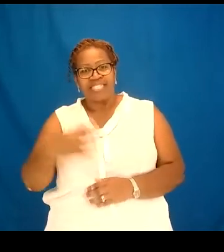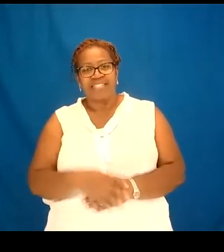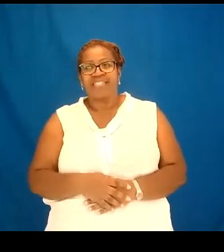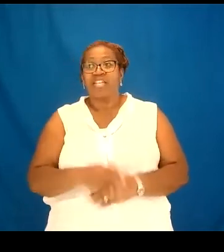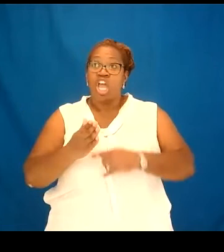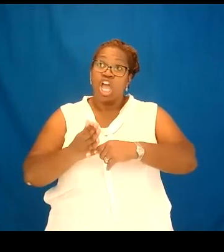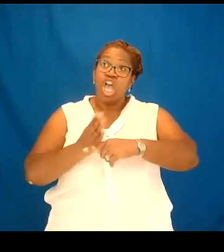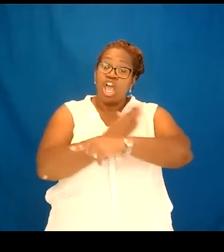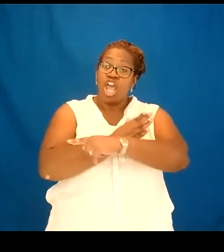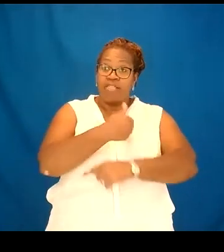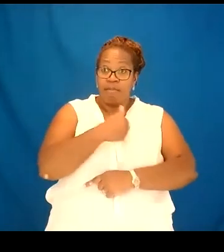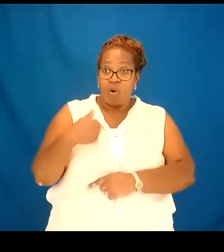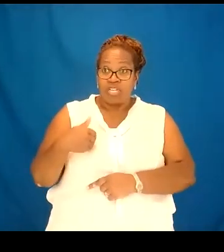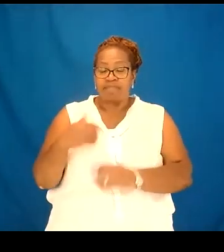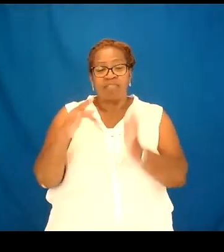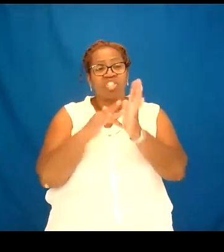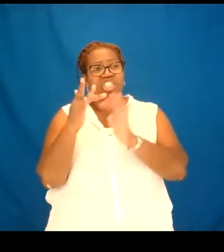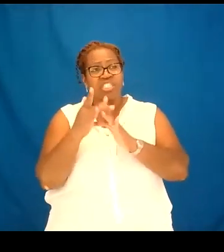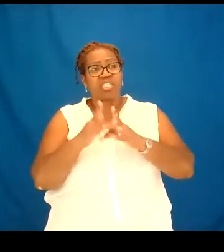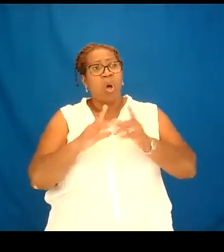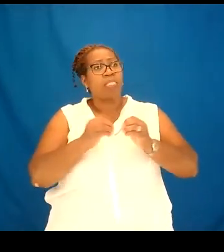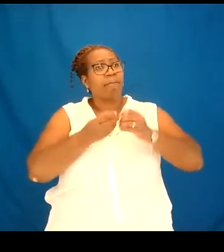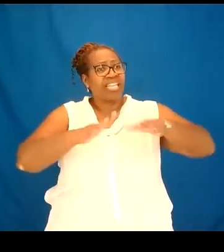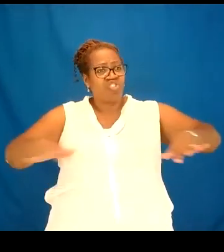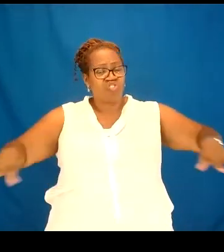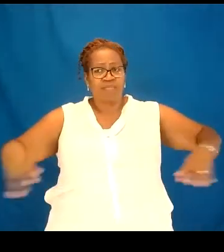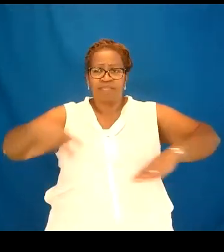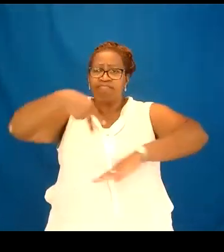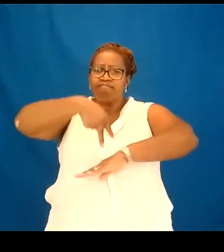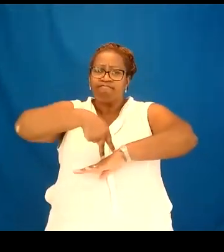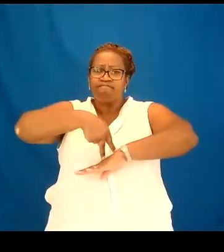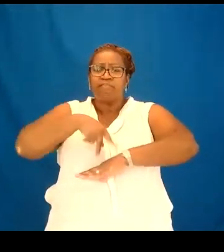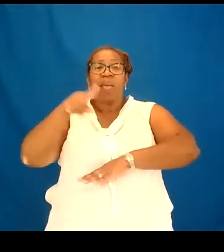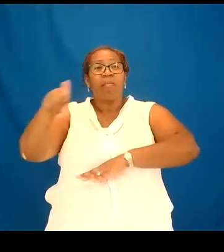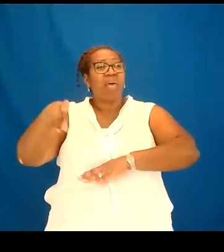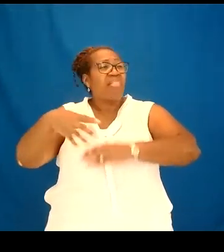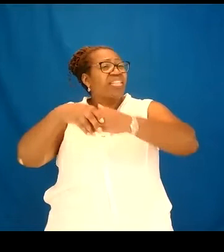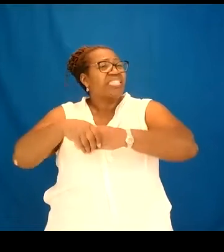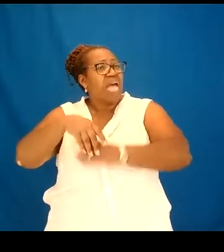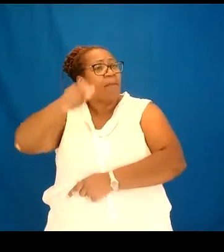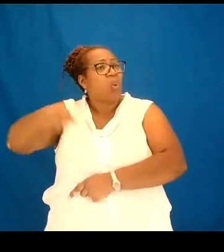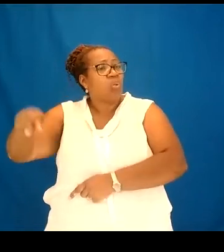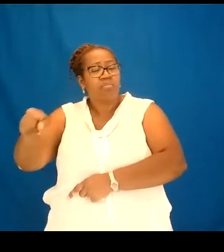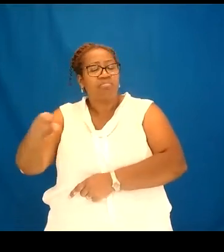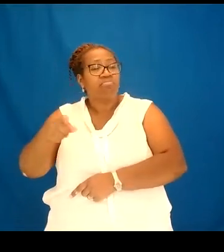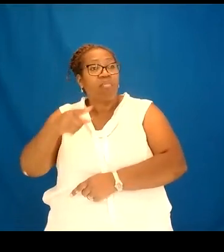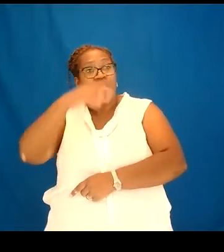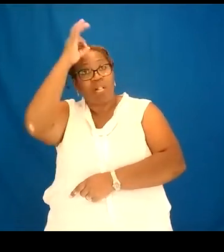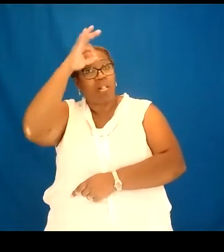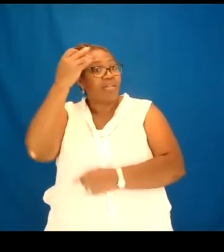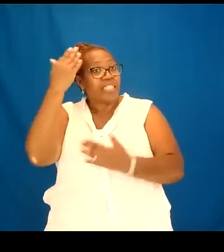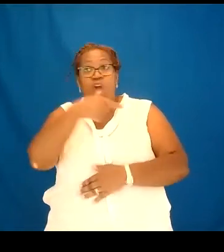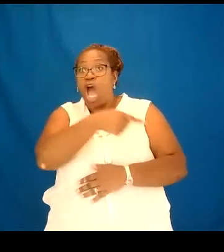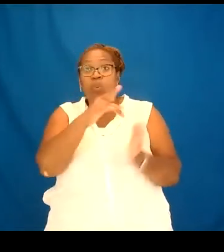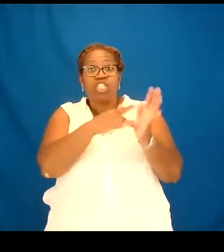Early in the morning, Jesus stood up on the shore, but the disciples did not realize that it was Jesus. He called